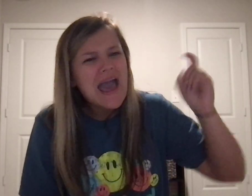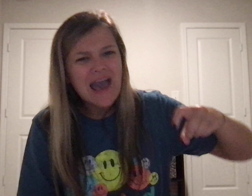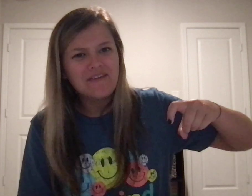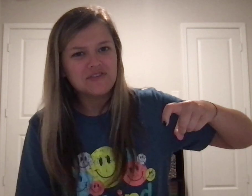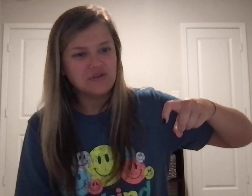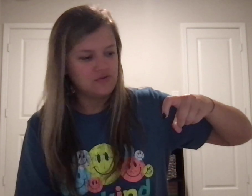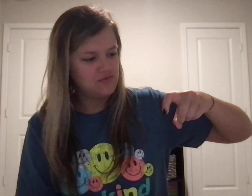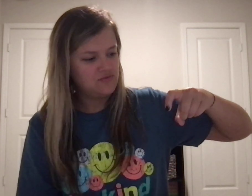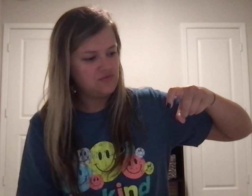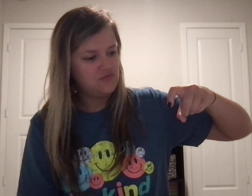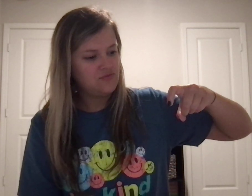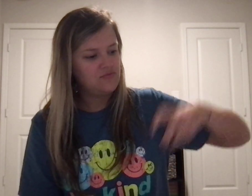have to.